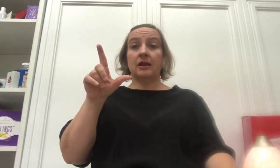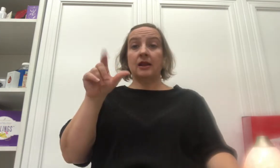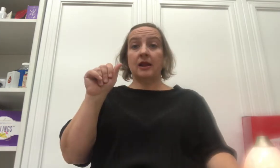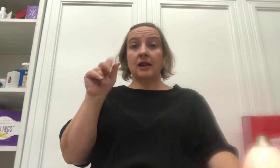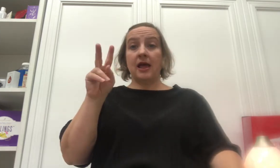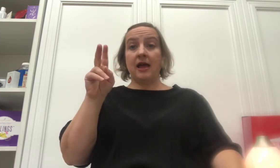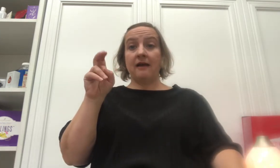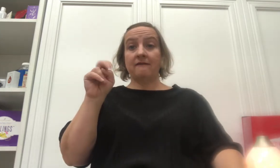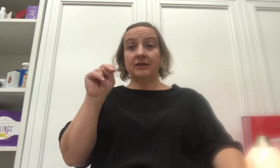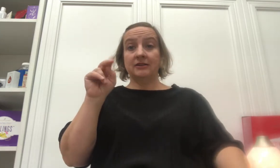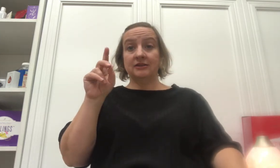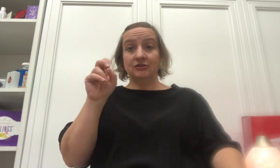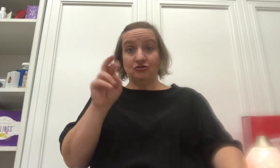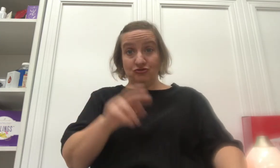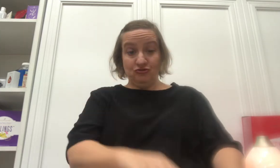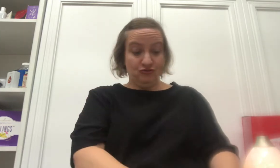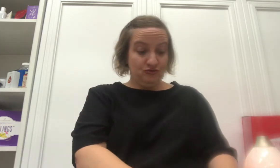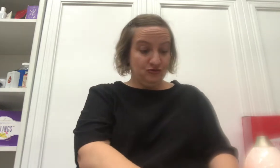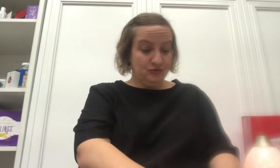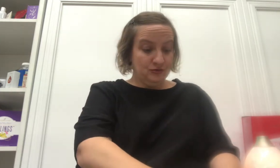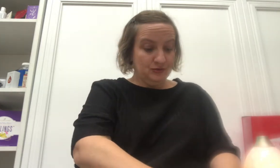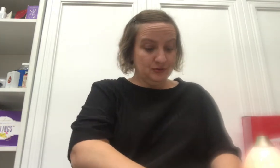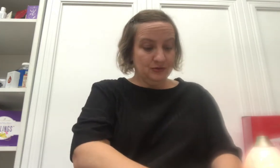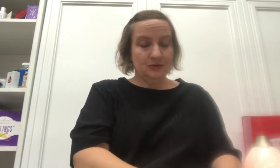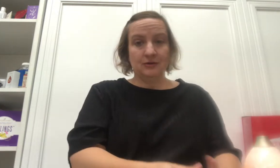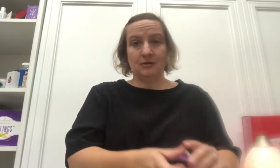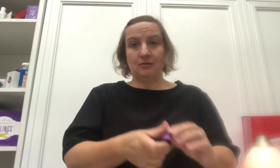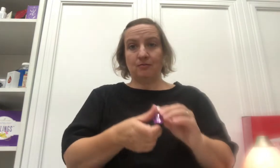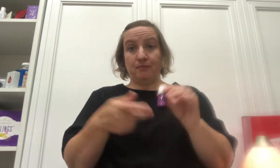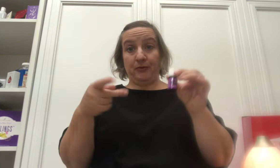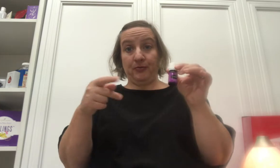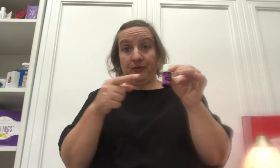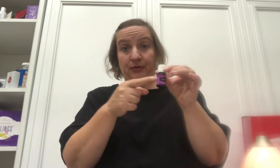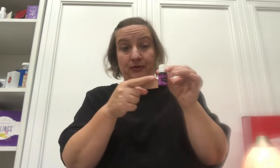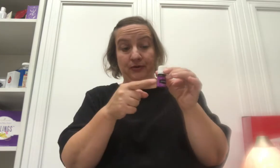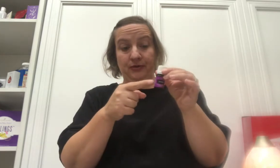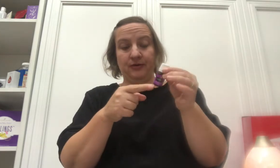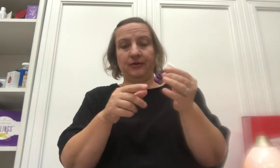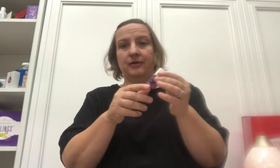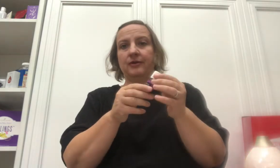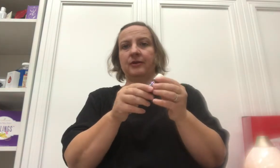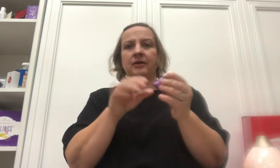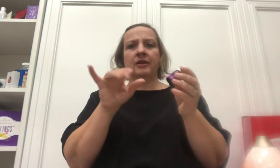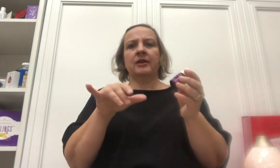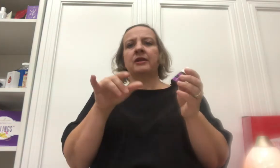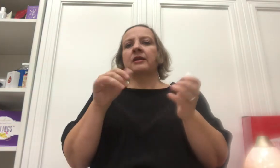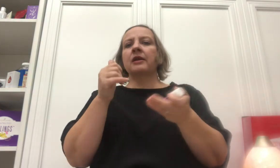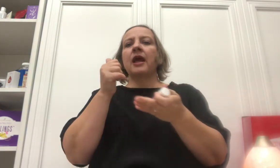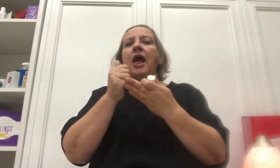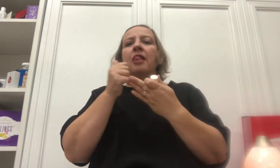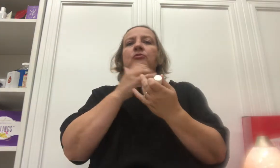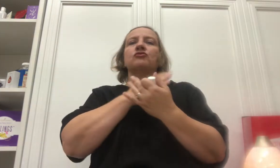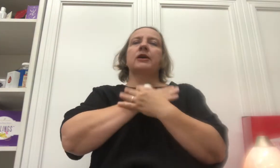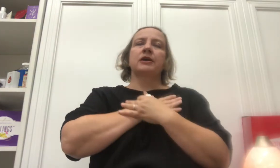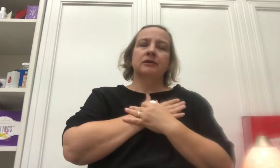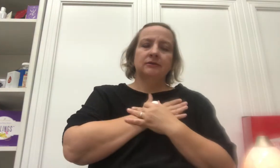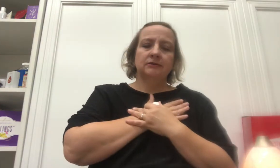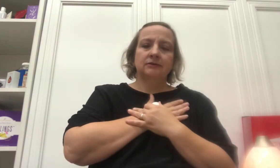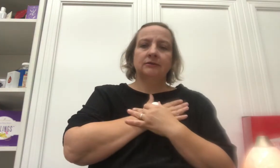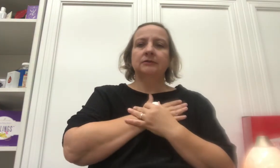pains and soreness. Next here is Lavender, purple. This helps us